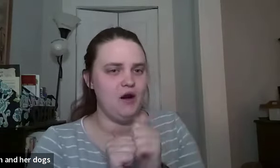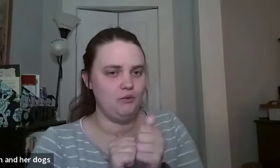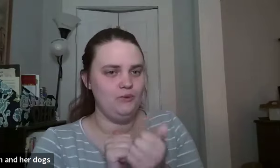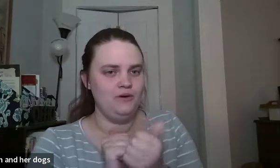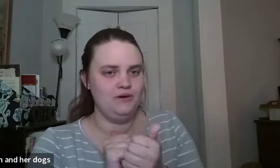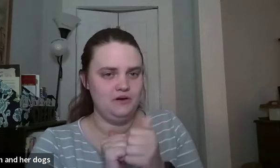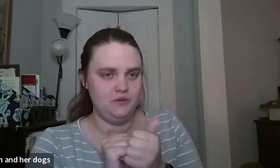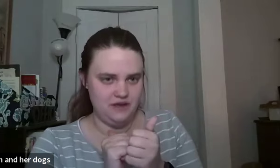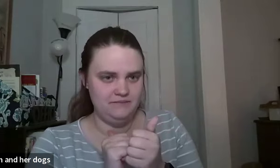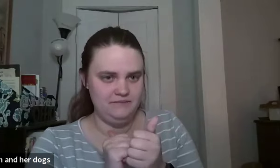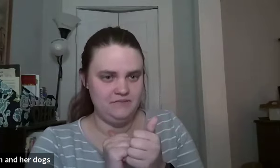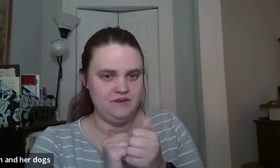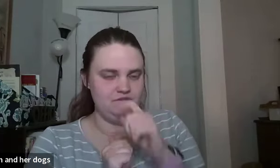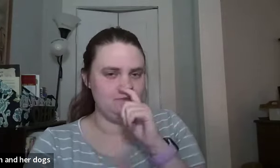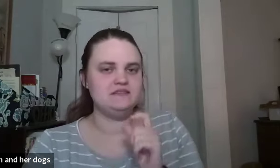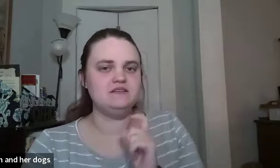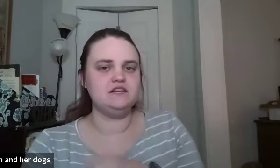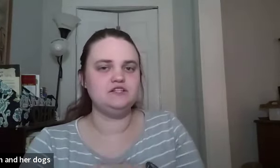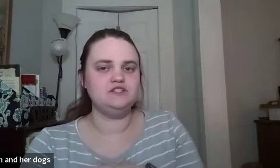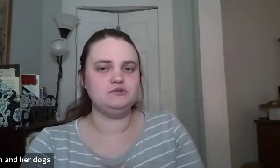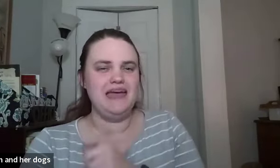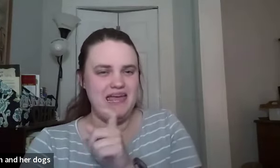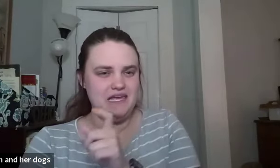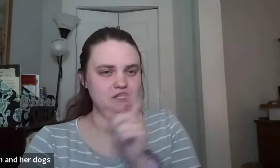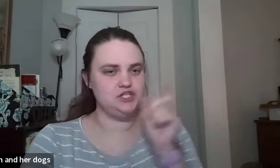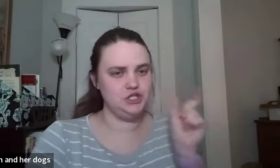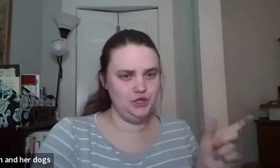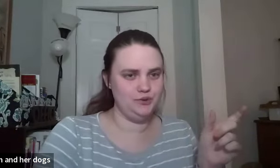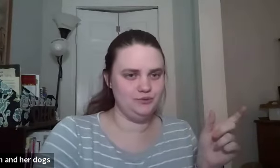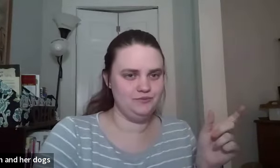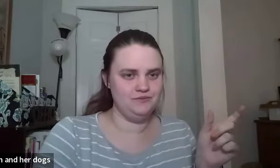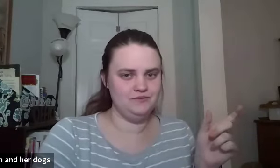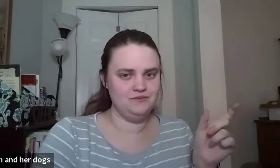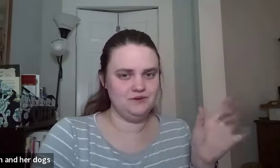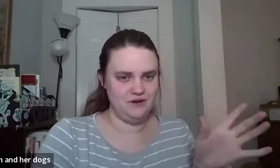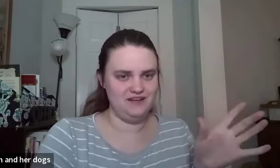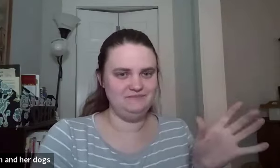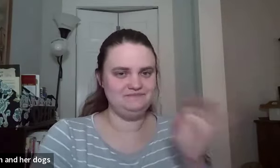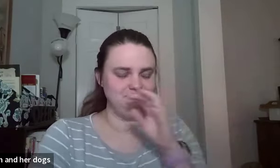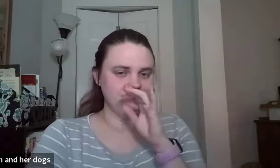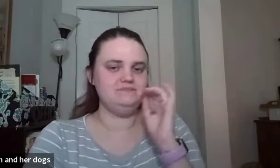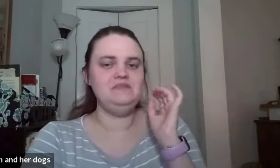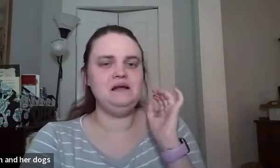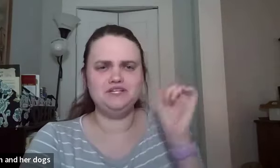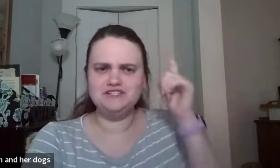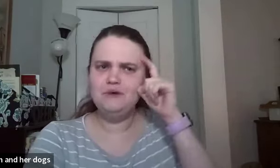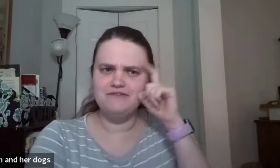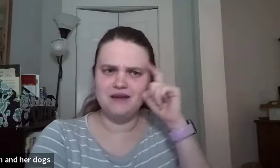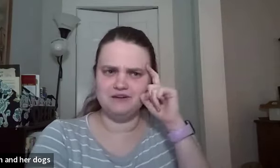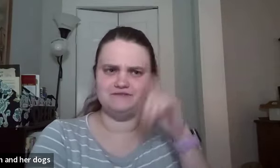how. Okay? You're basically going to do age you. Okay? But you still will have the eyebrows on for